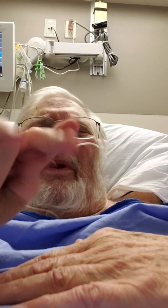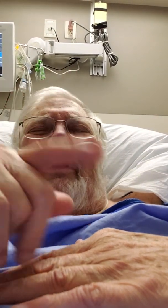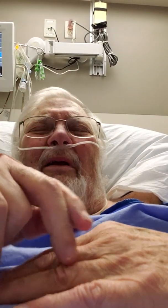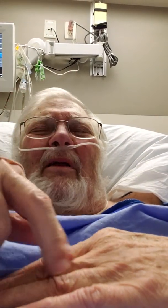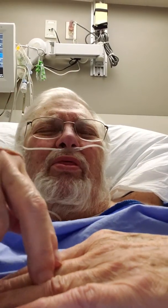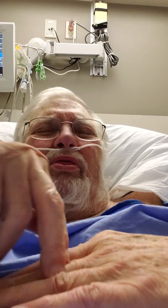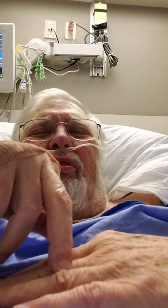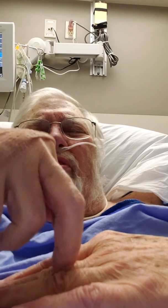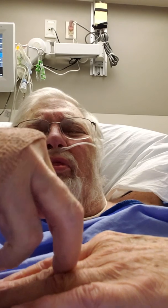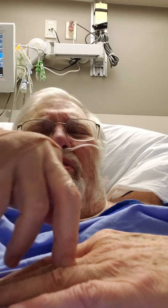wobbling,